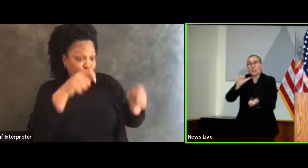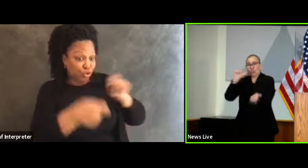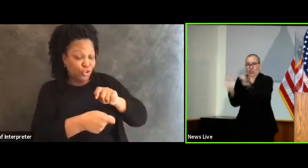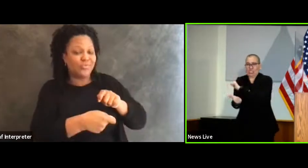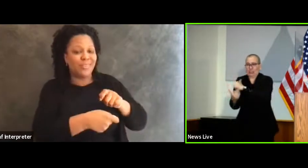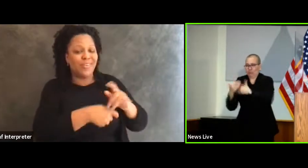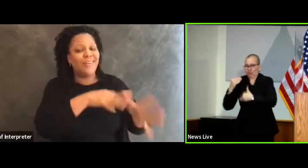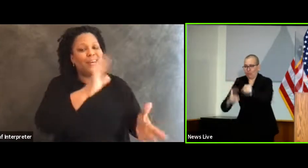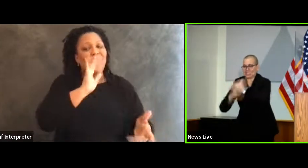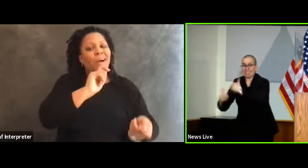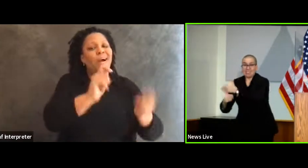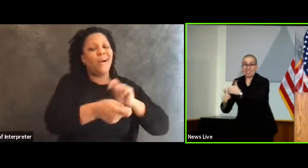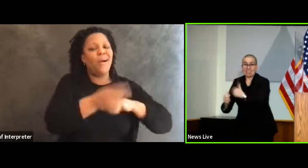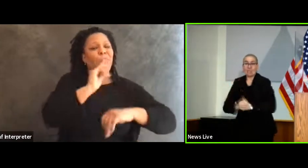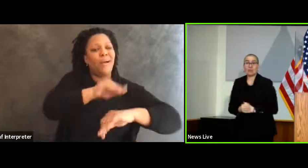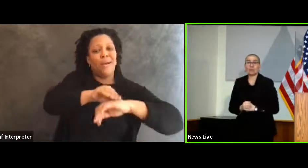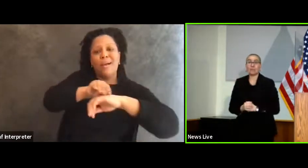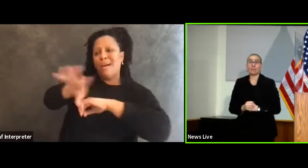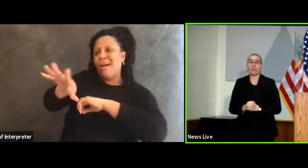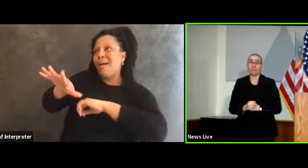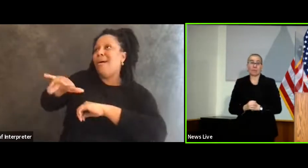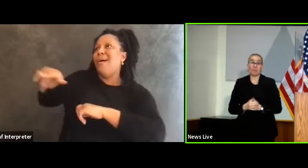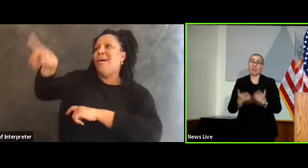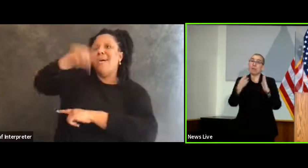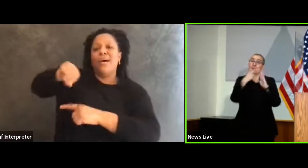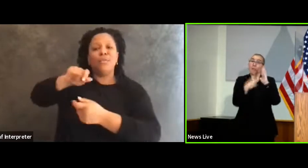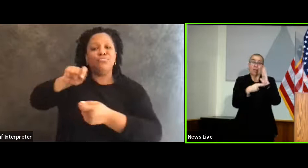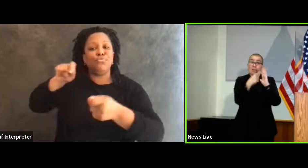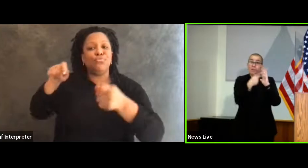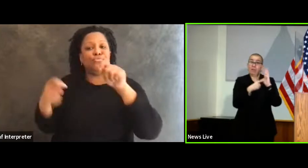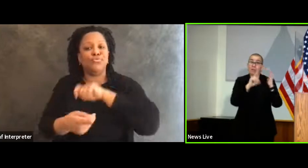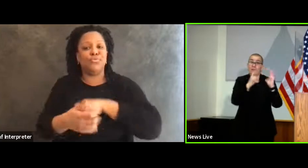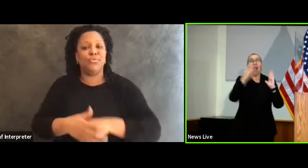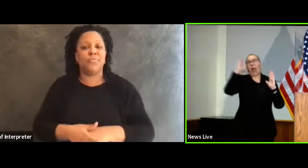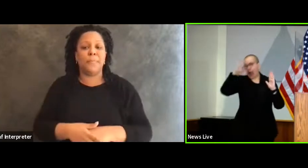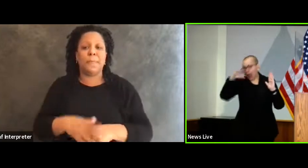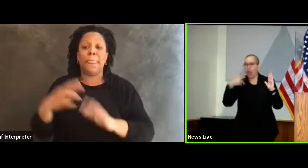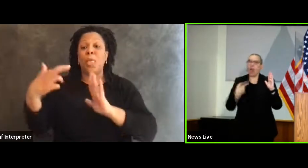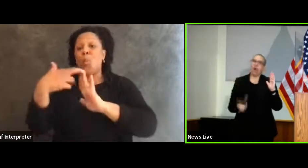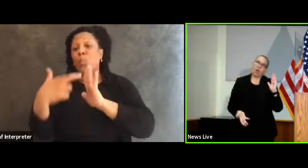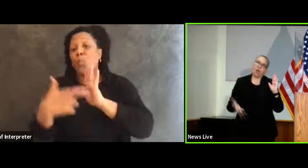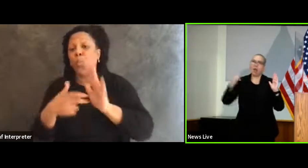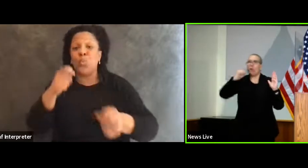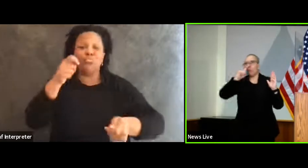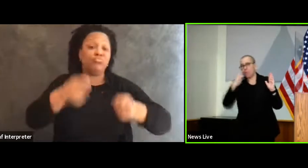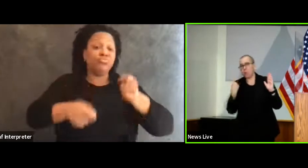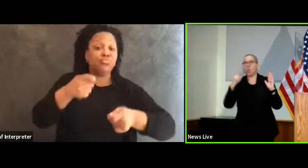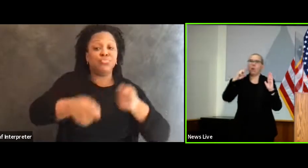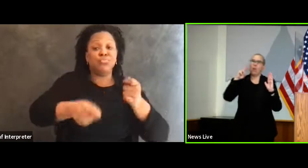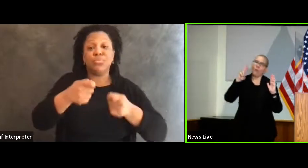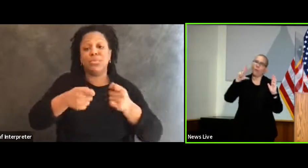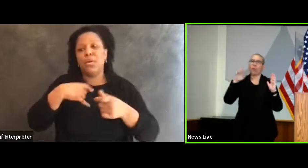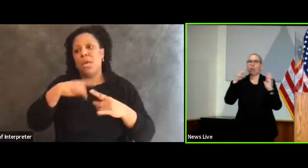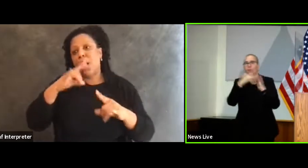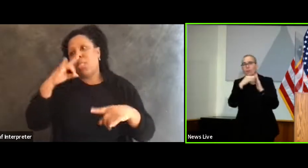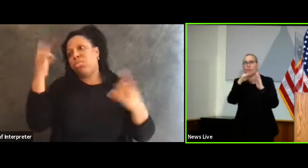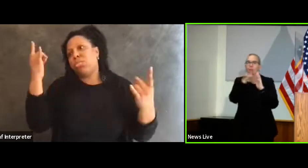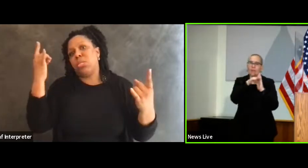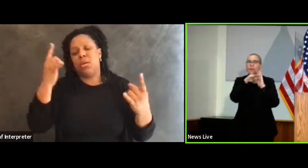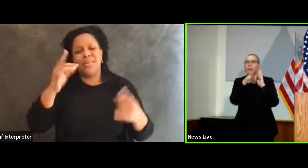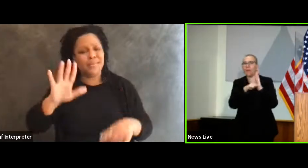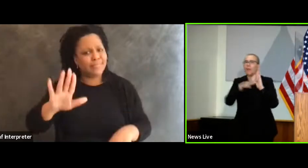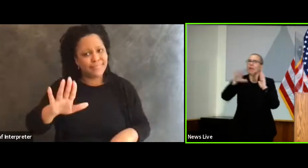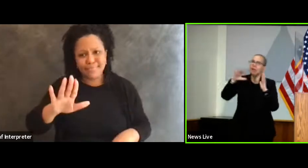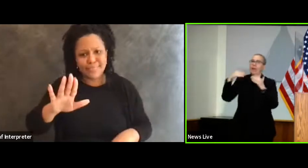Regulatory reform may sound boring to many, but the rules and the accountability system